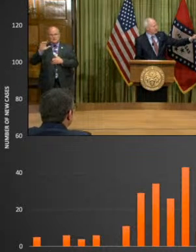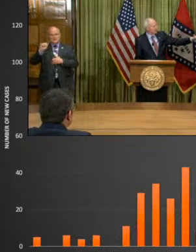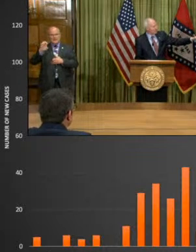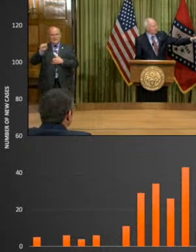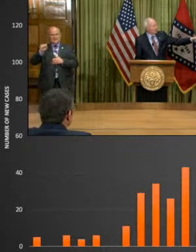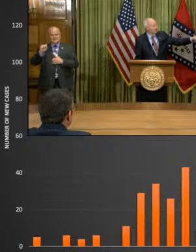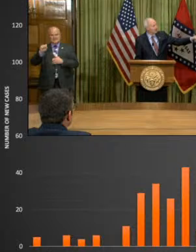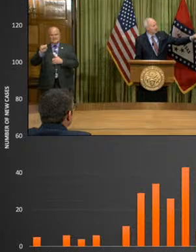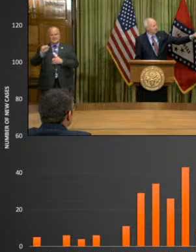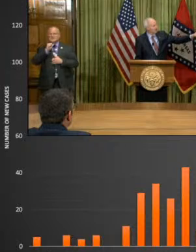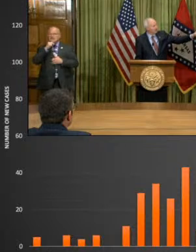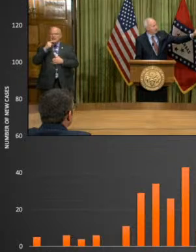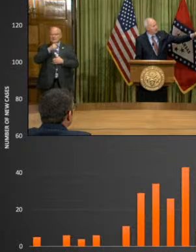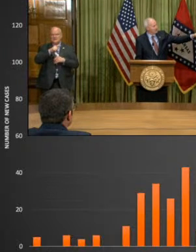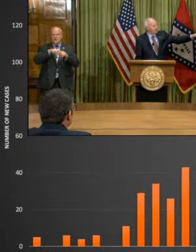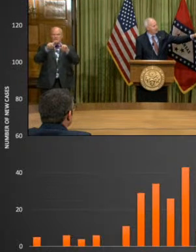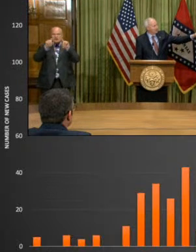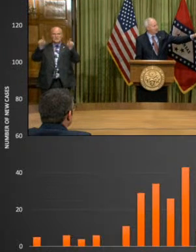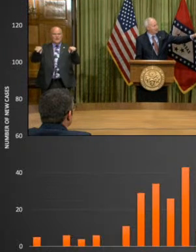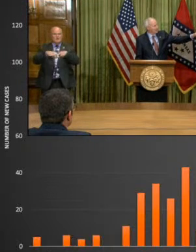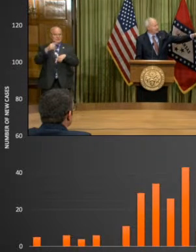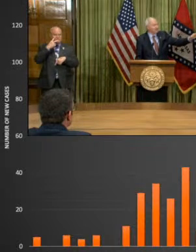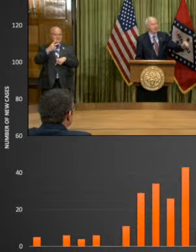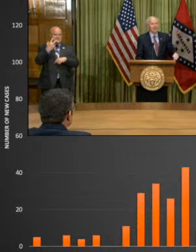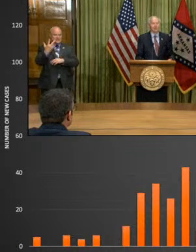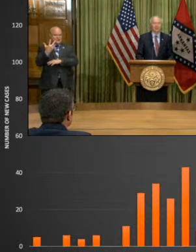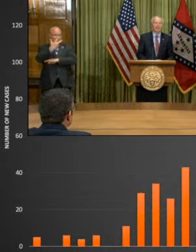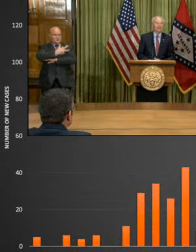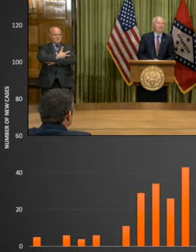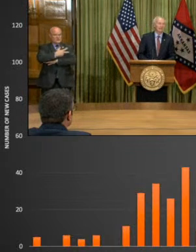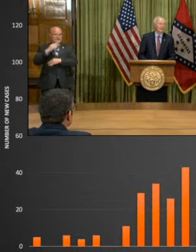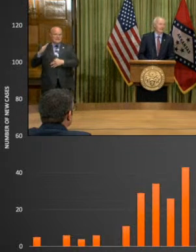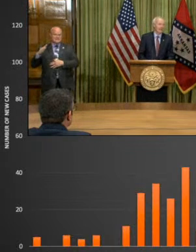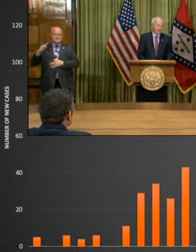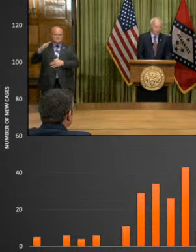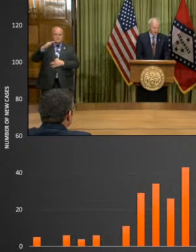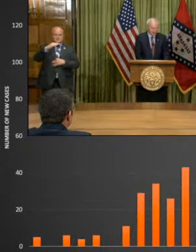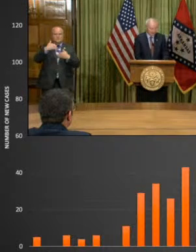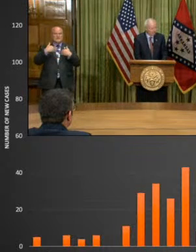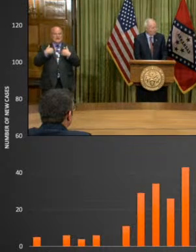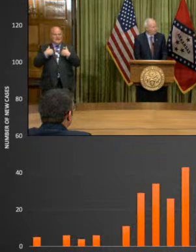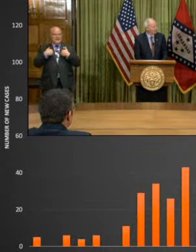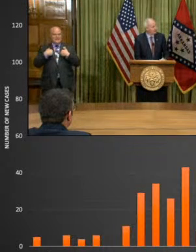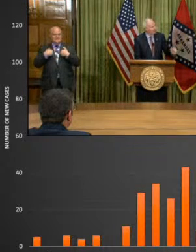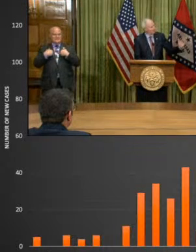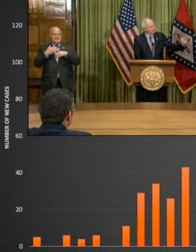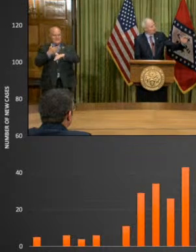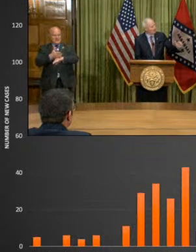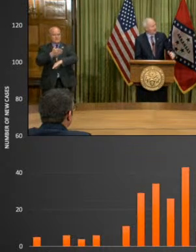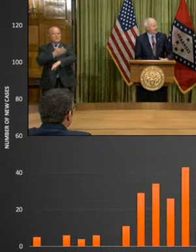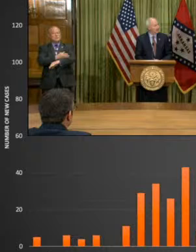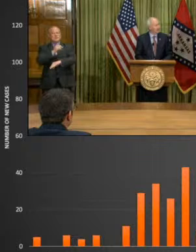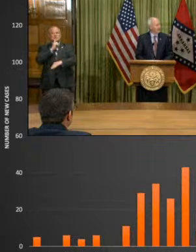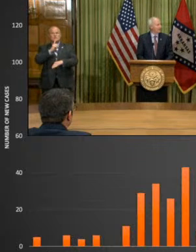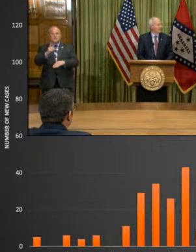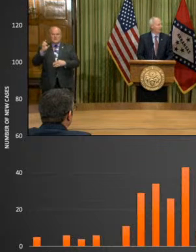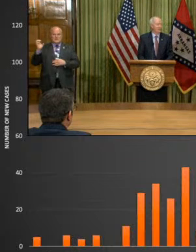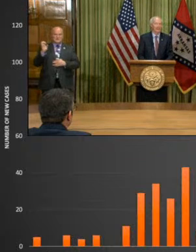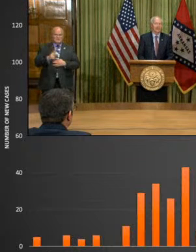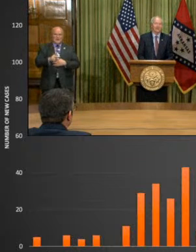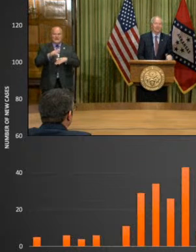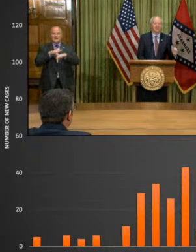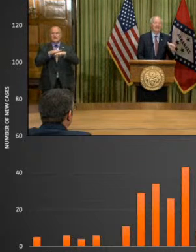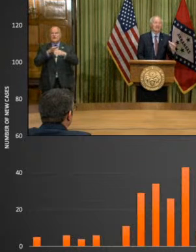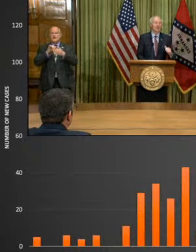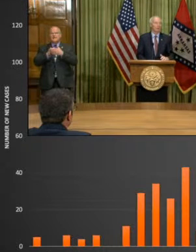cases. That's not marked up there, but you can see, so 3 days trending has been an improvement and really back